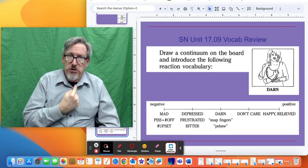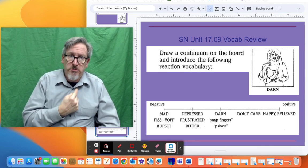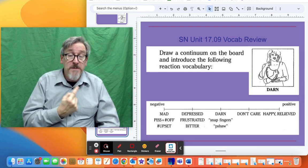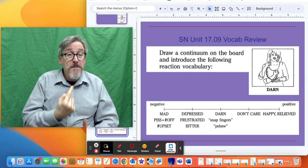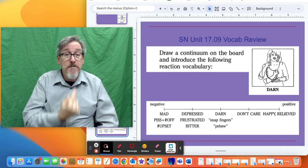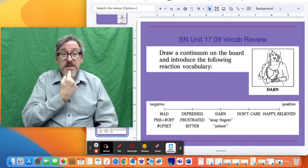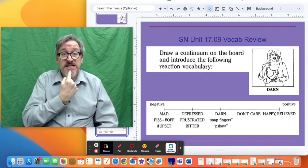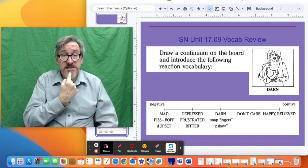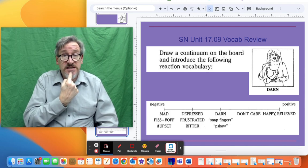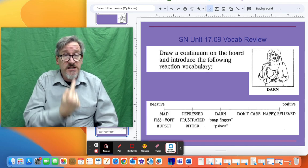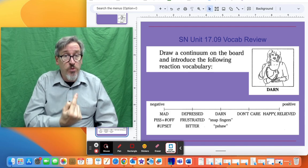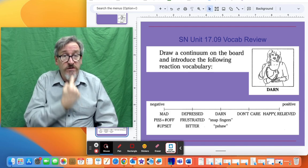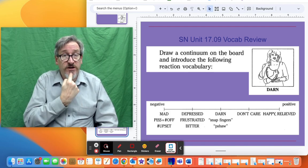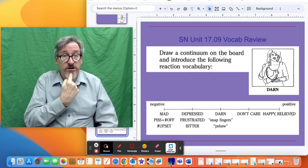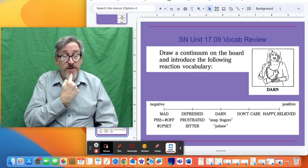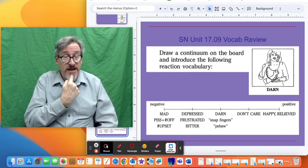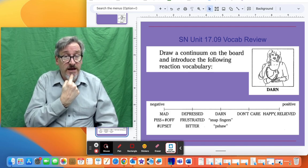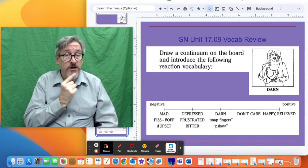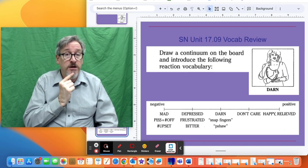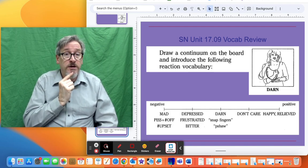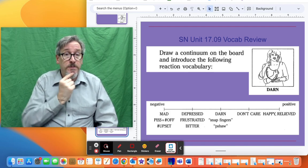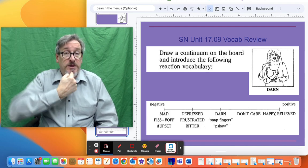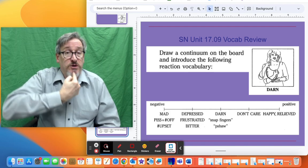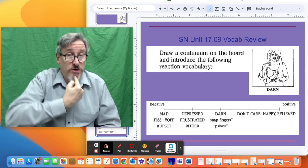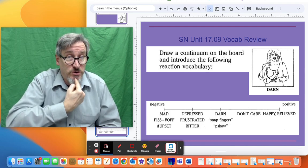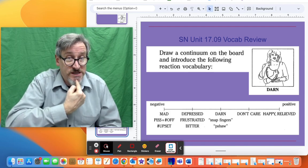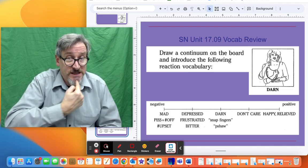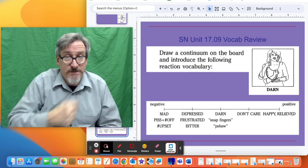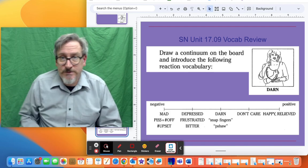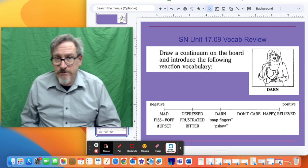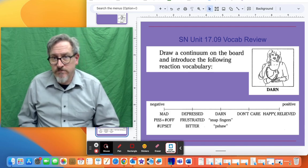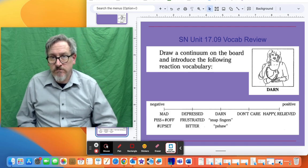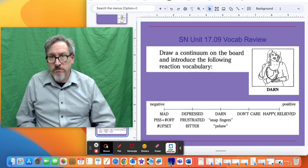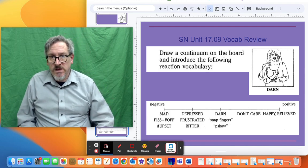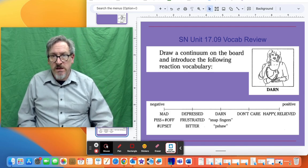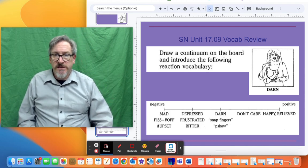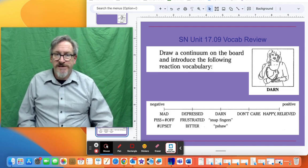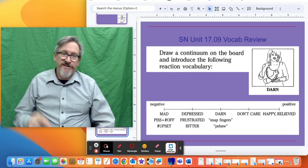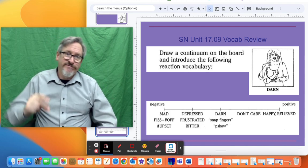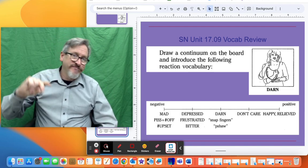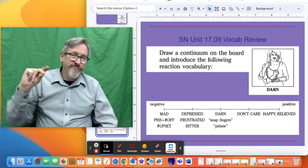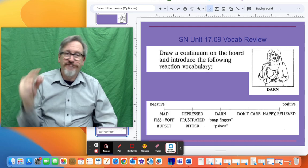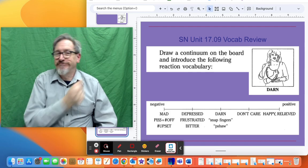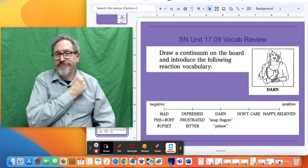Bitter. Miss is one finger coming in. Bitter, you twist it.